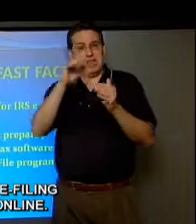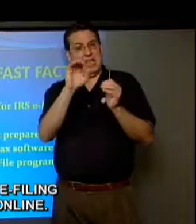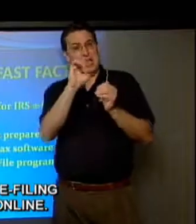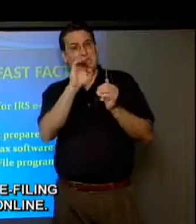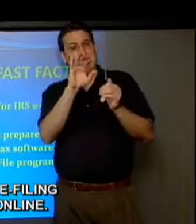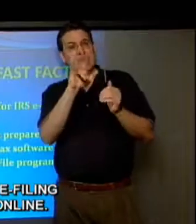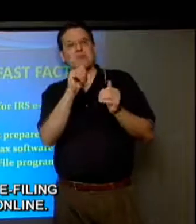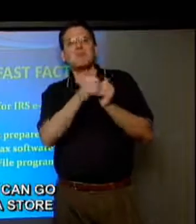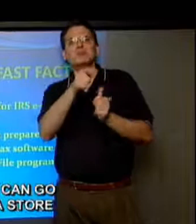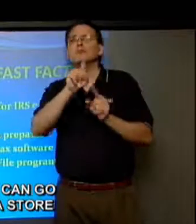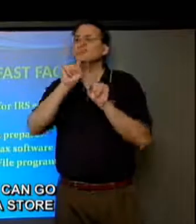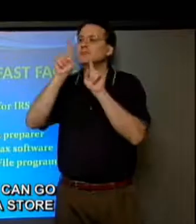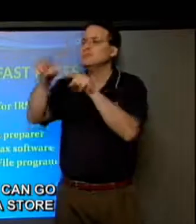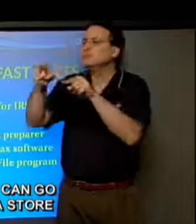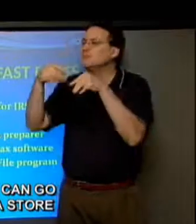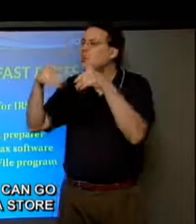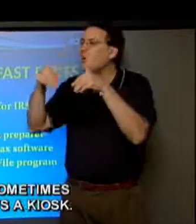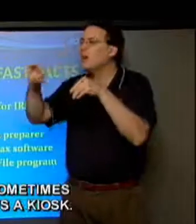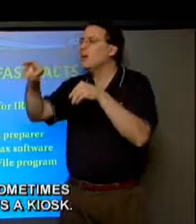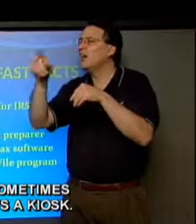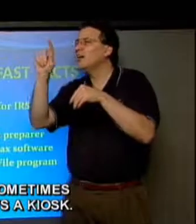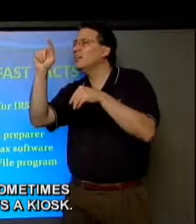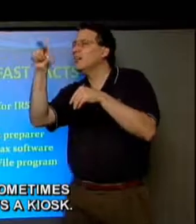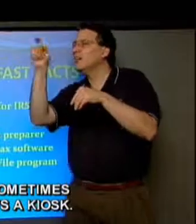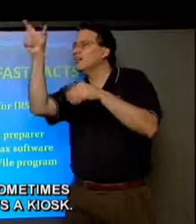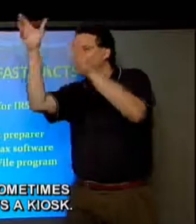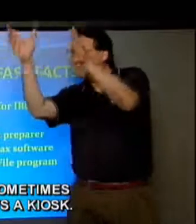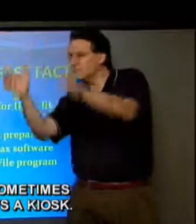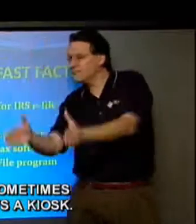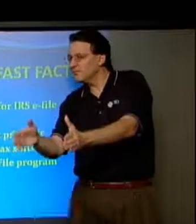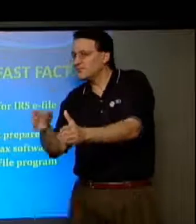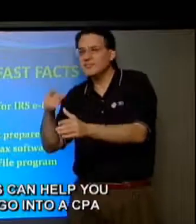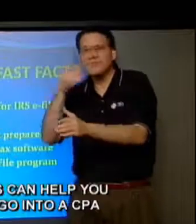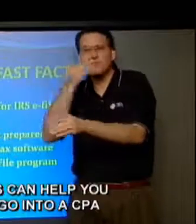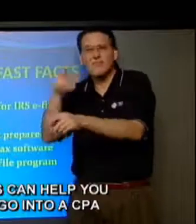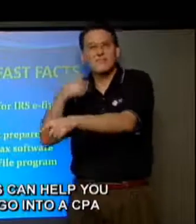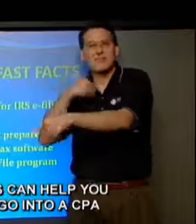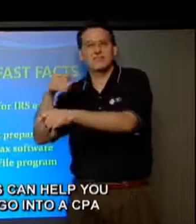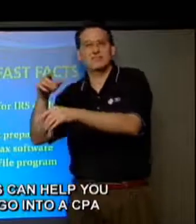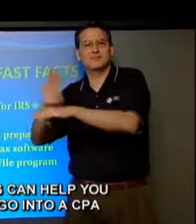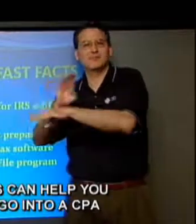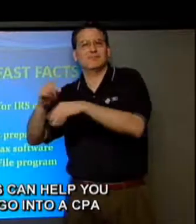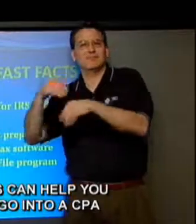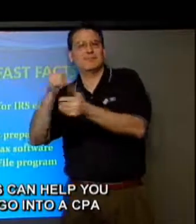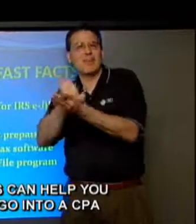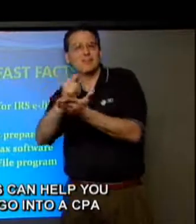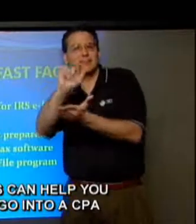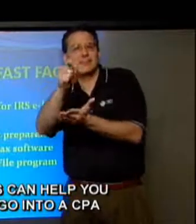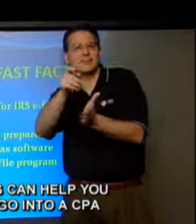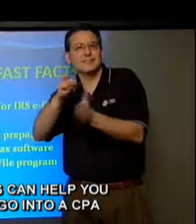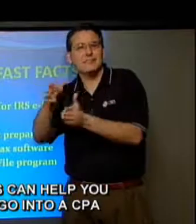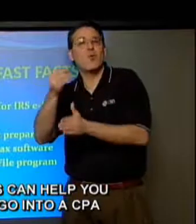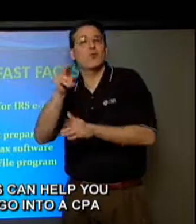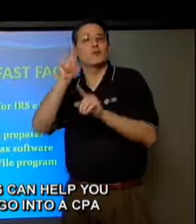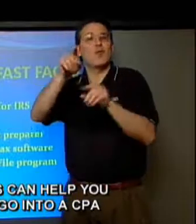online. You can go to a store, and sometimes there's a kiosk, and businesses can help you, or if you go into a